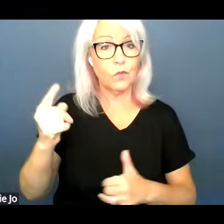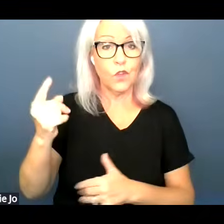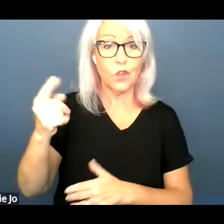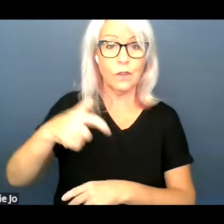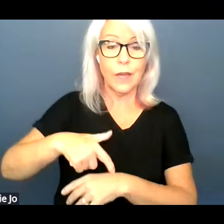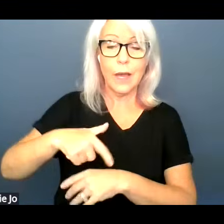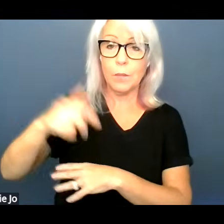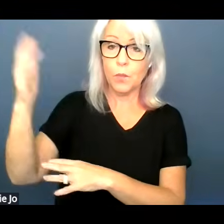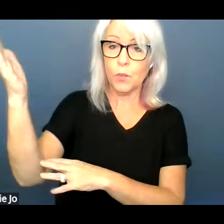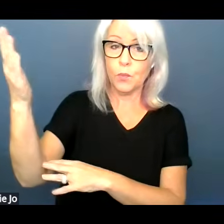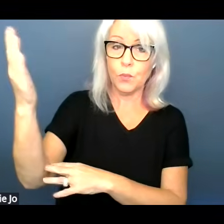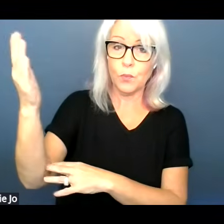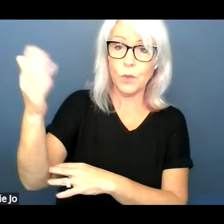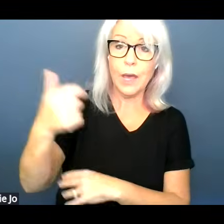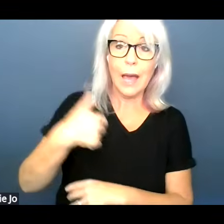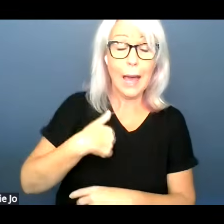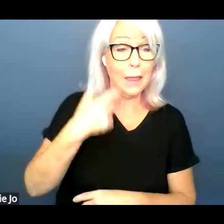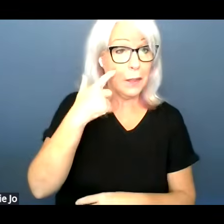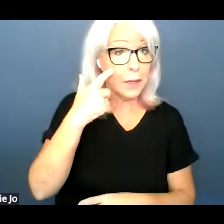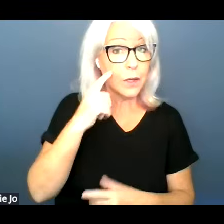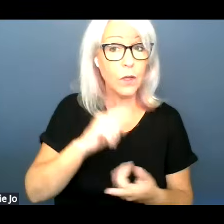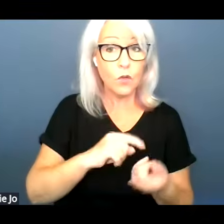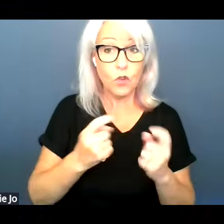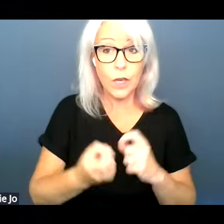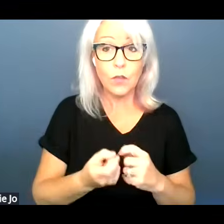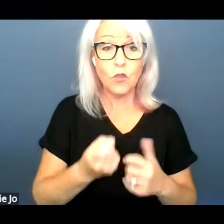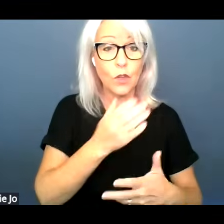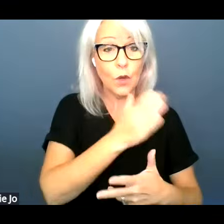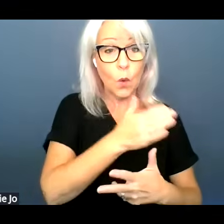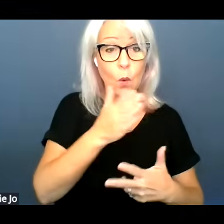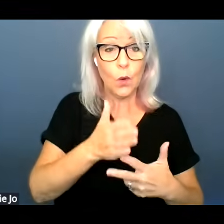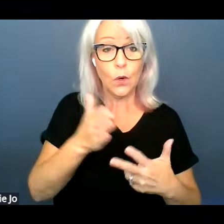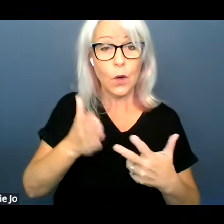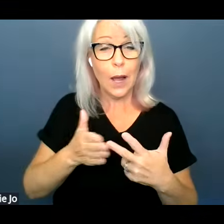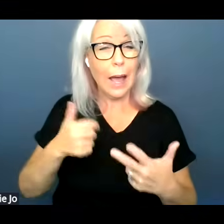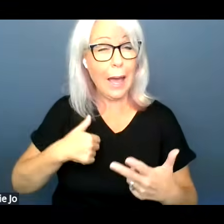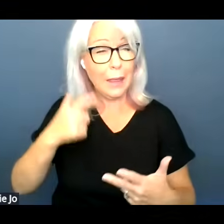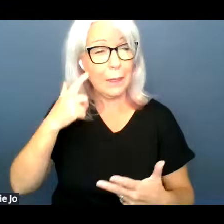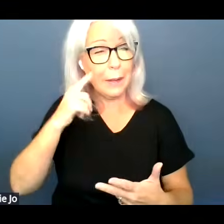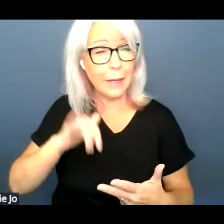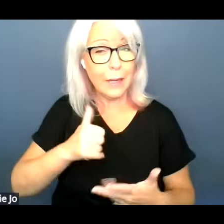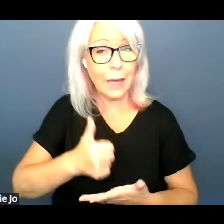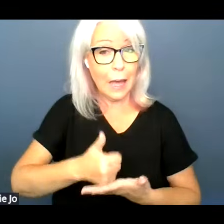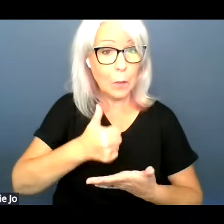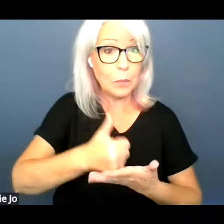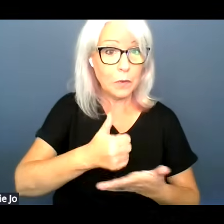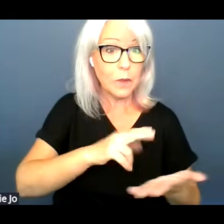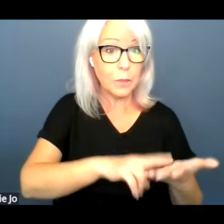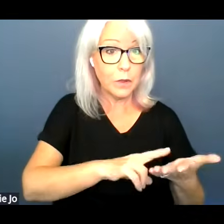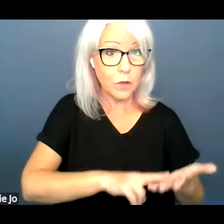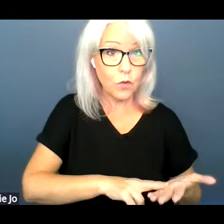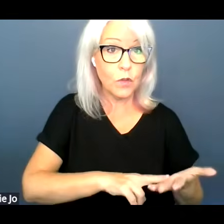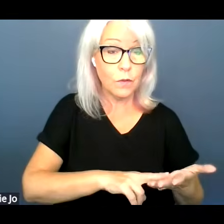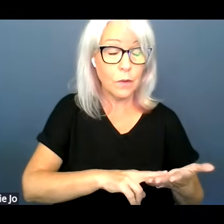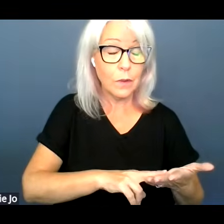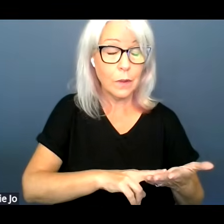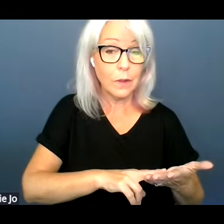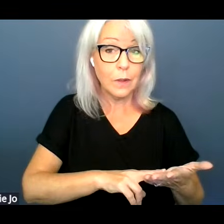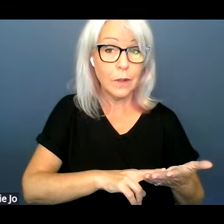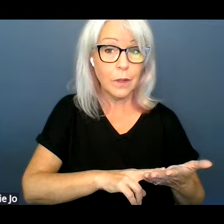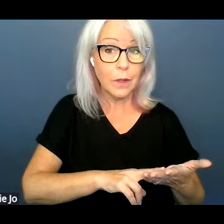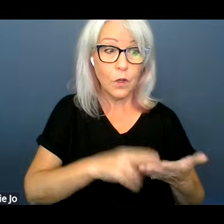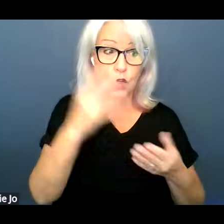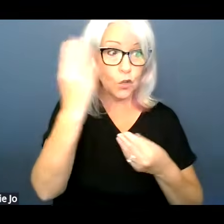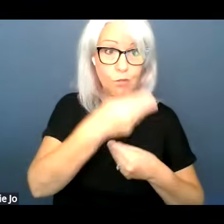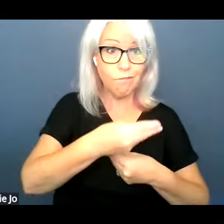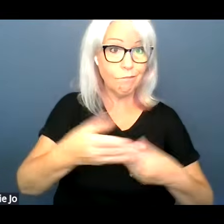thing I would tell you, I think that changing the order here simply, it helps the petition rather than hurts it. Helps the ballot initiative simply because you're telling people